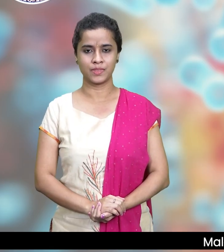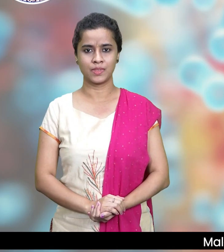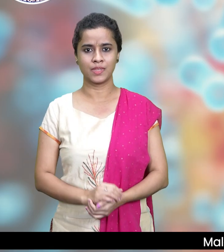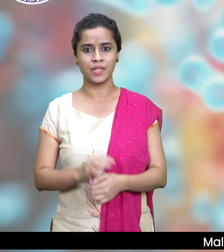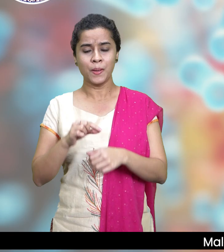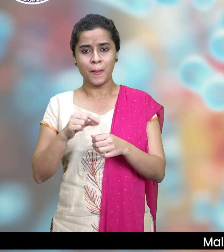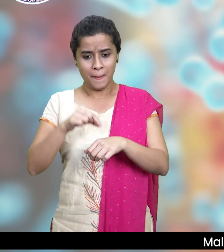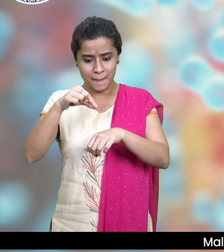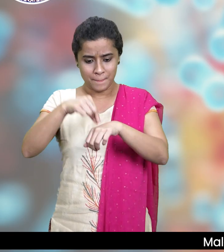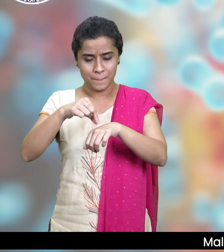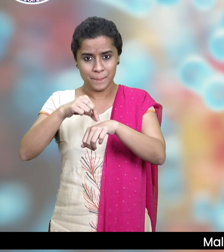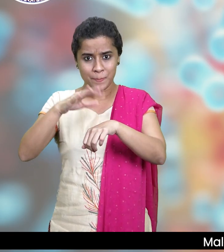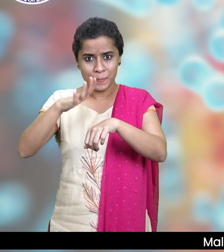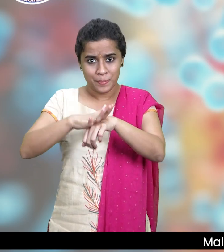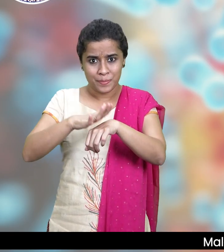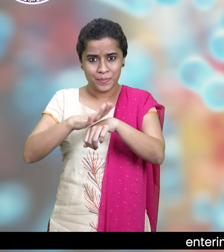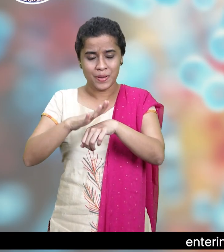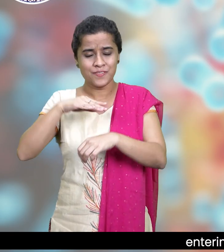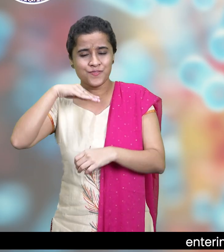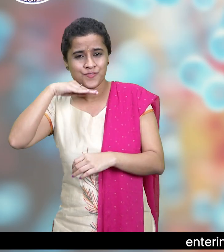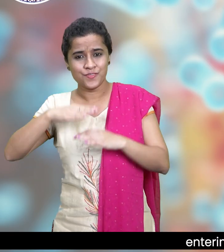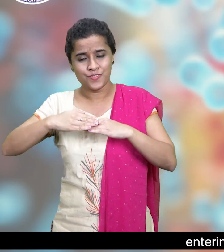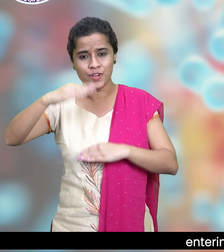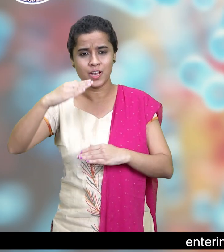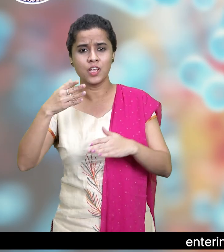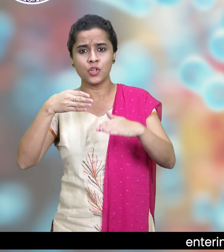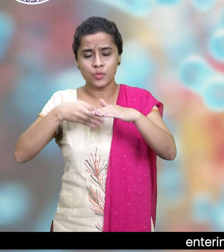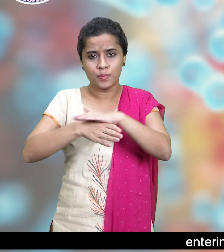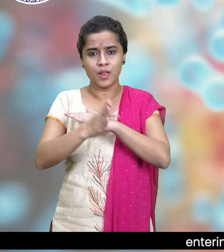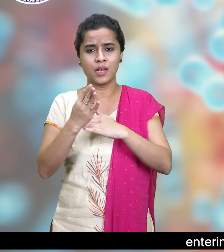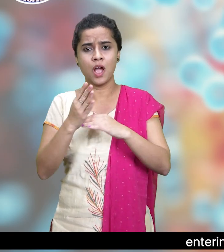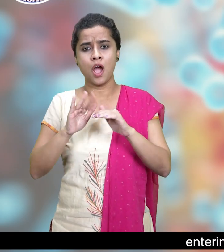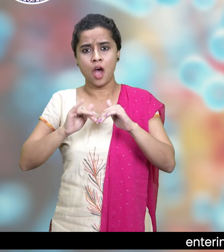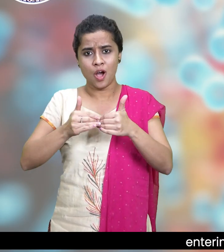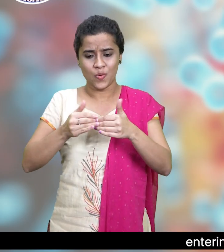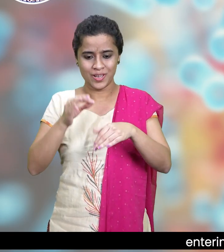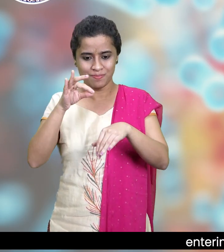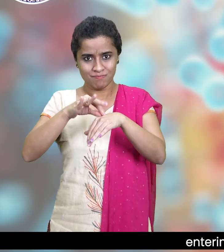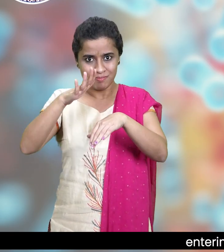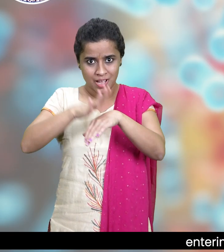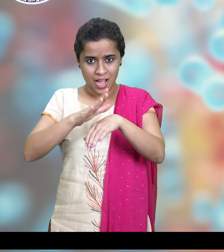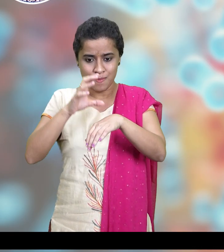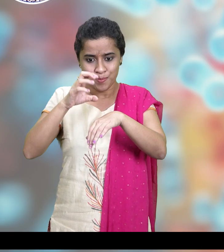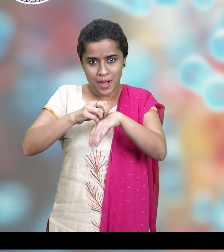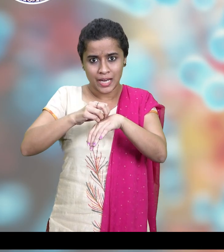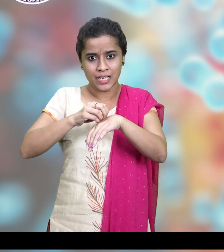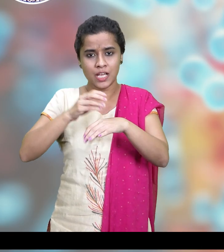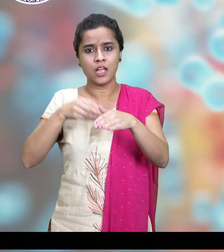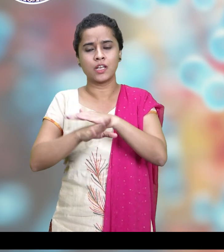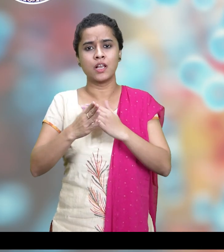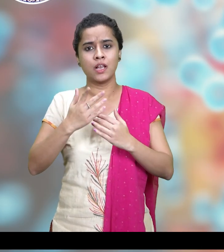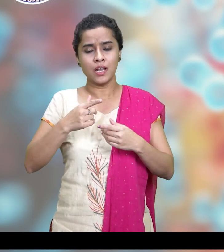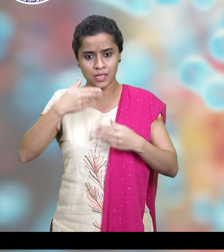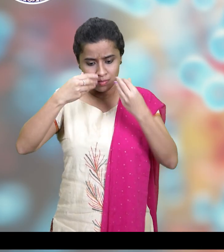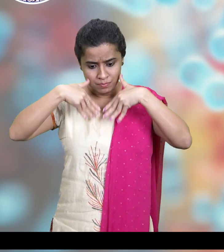Malaria causing microbes entering through a mosquito bite will go to the